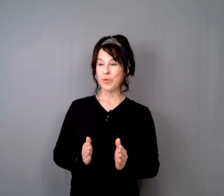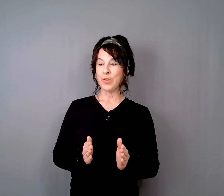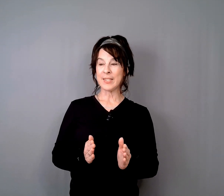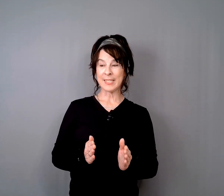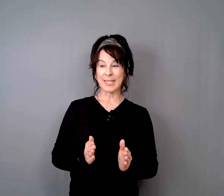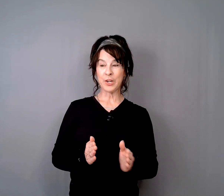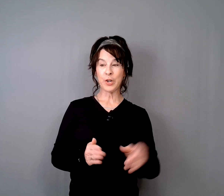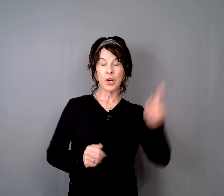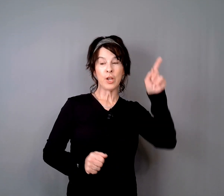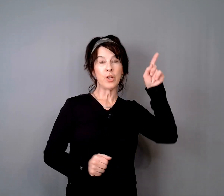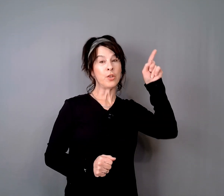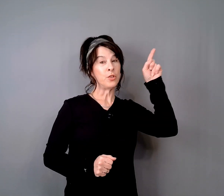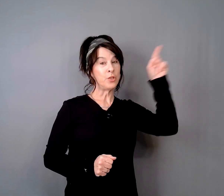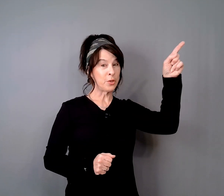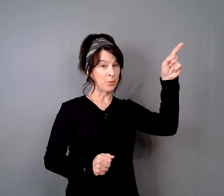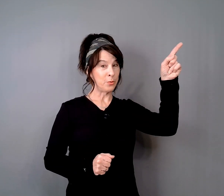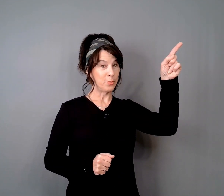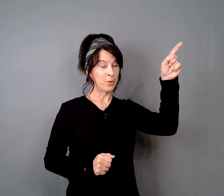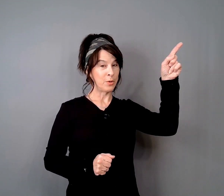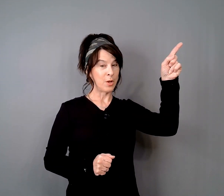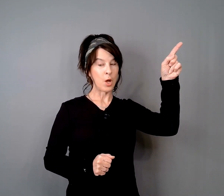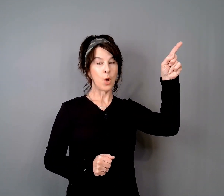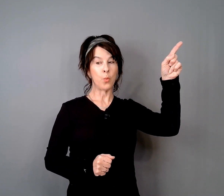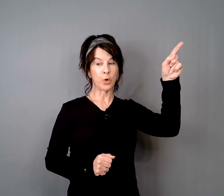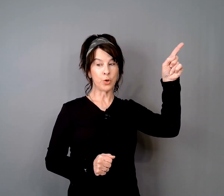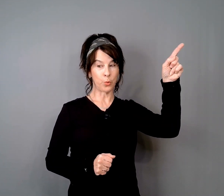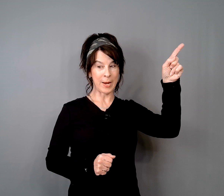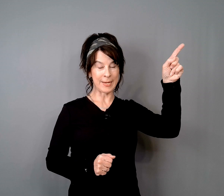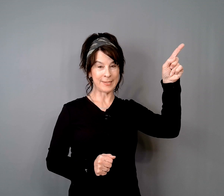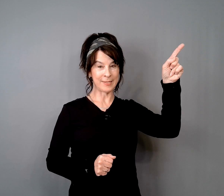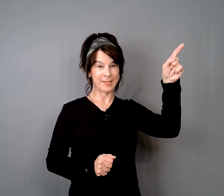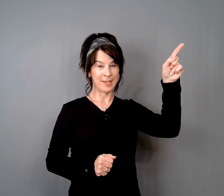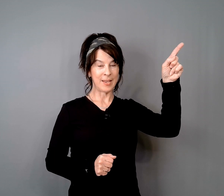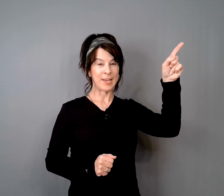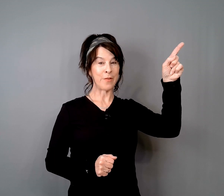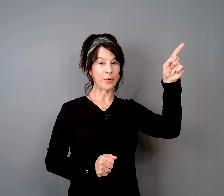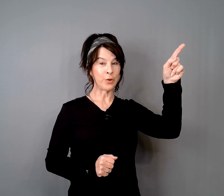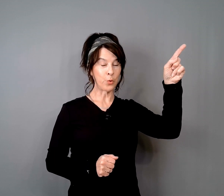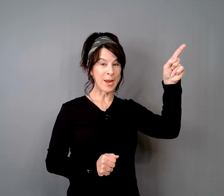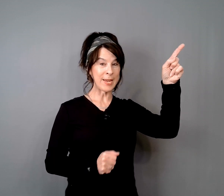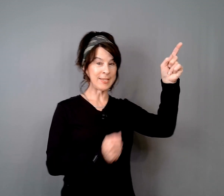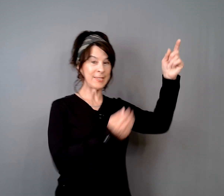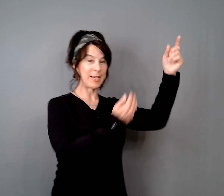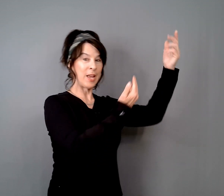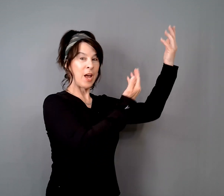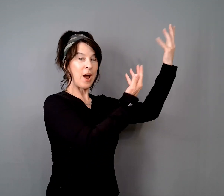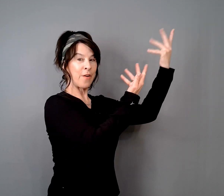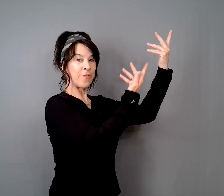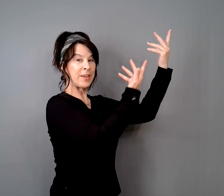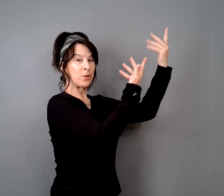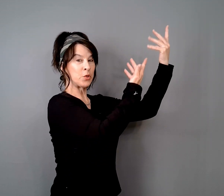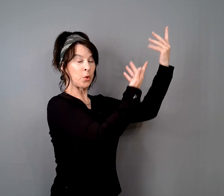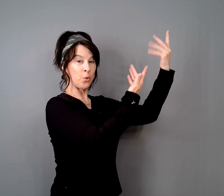To the sinner, you were grace. Now for grace, our fingers are going